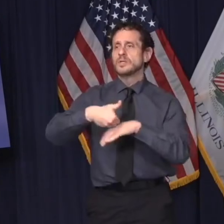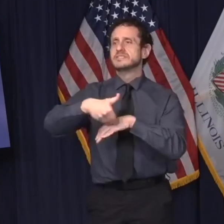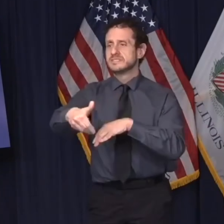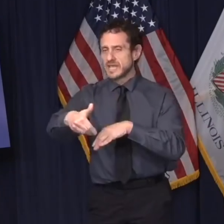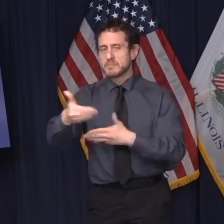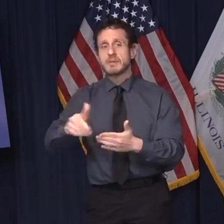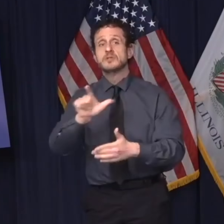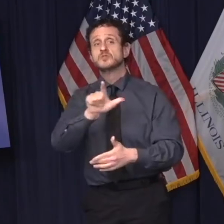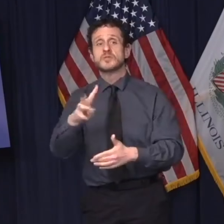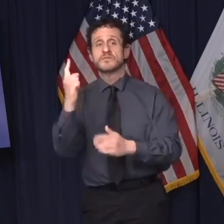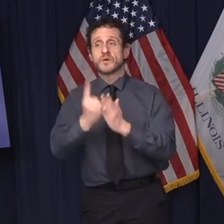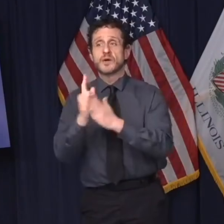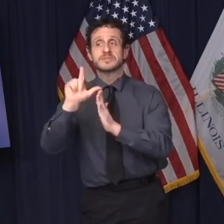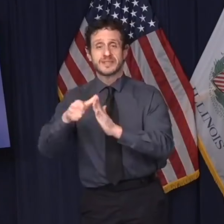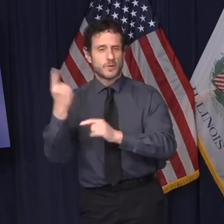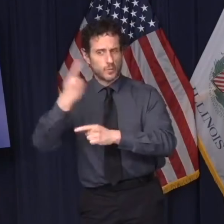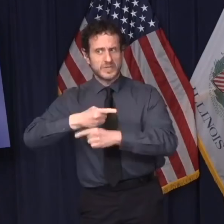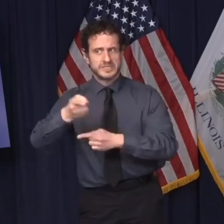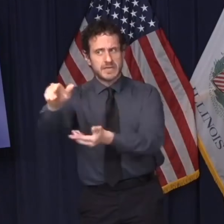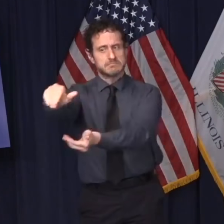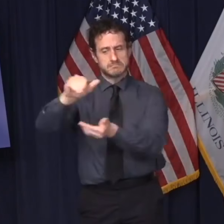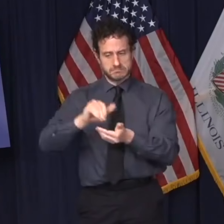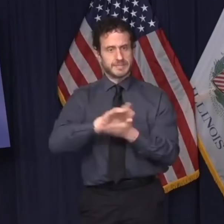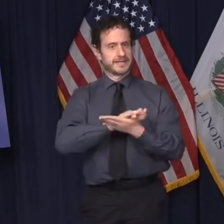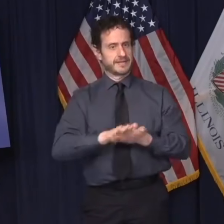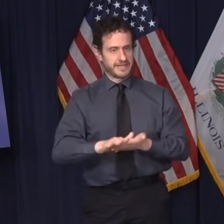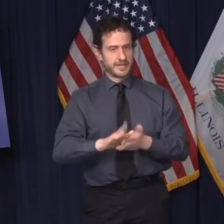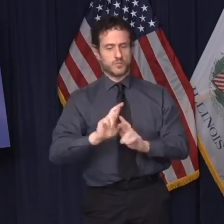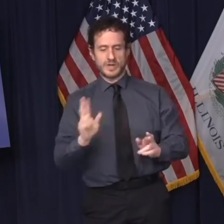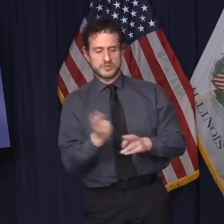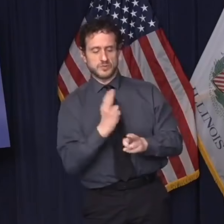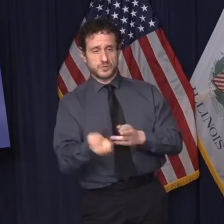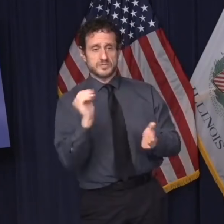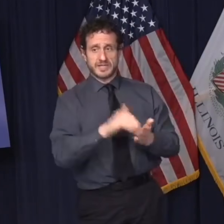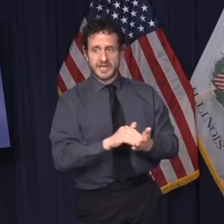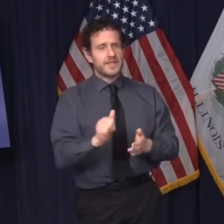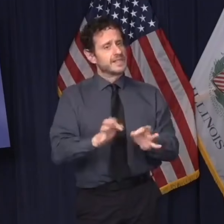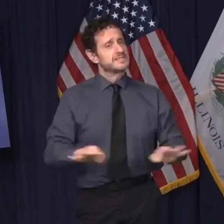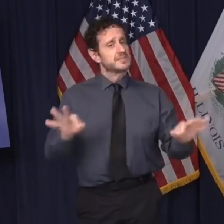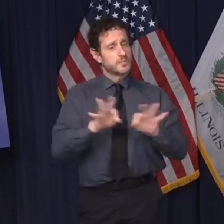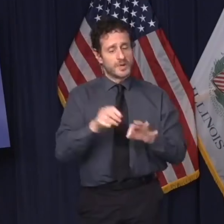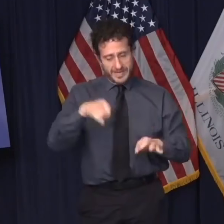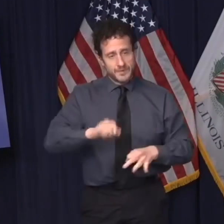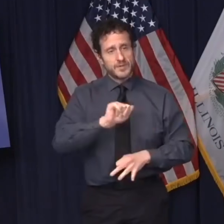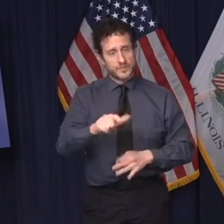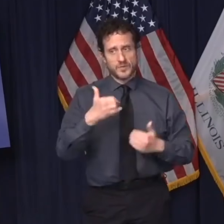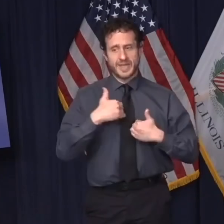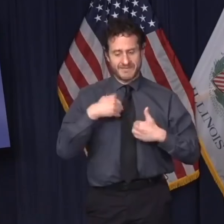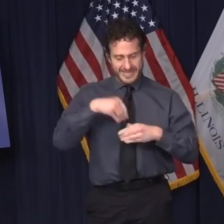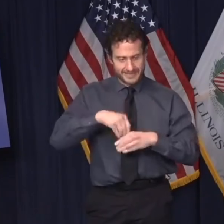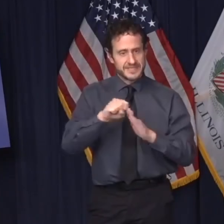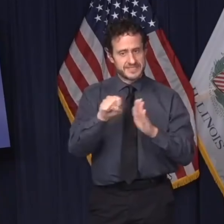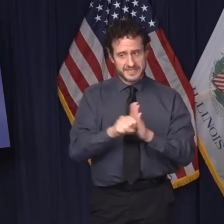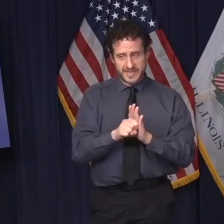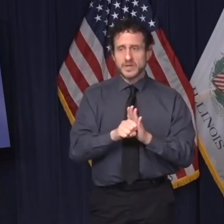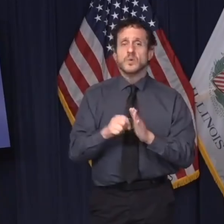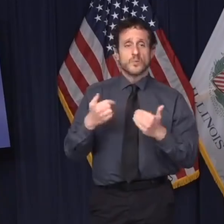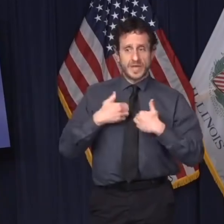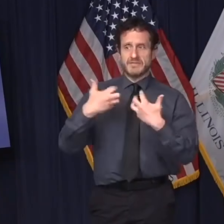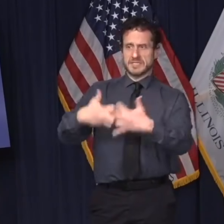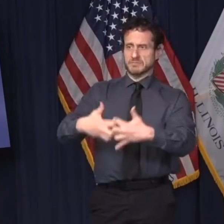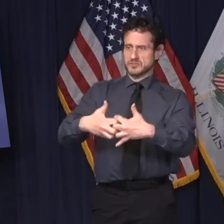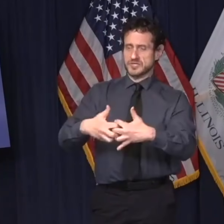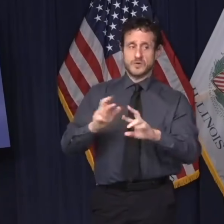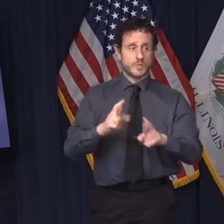24 hours. I can't overstate how important this in-state resource is to our ability to help